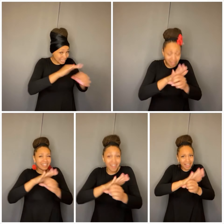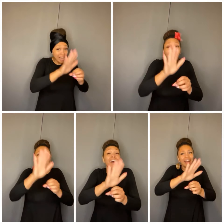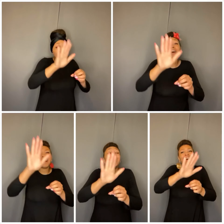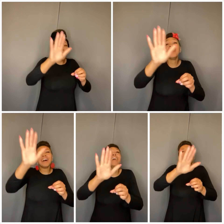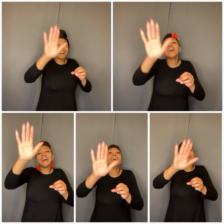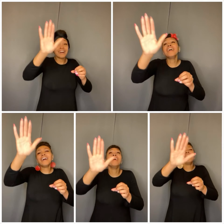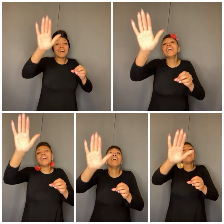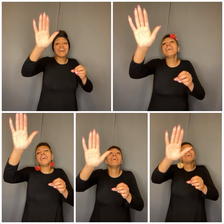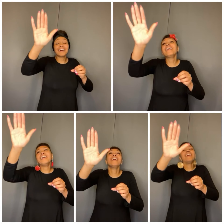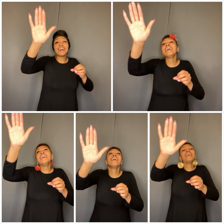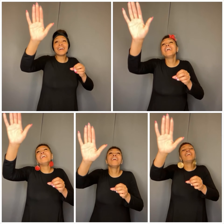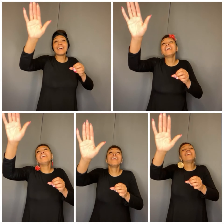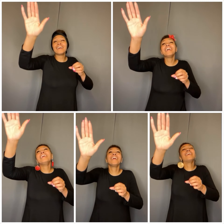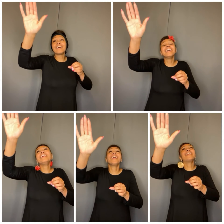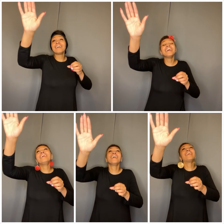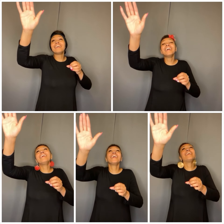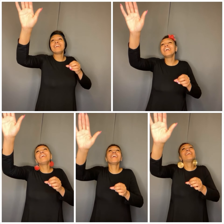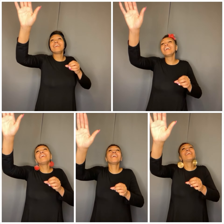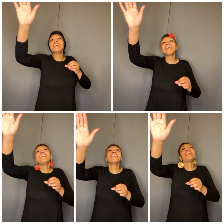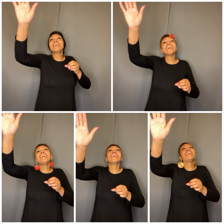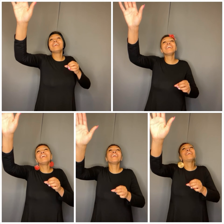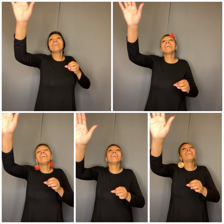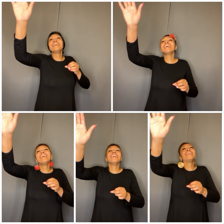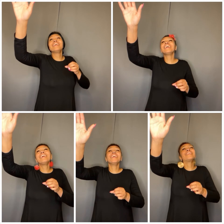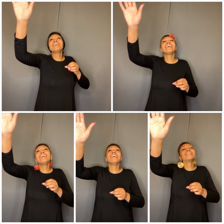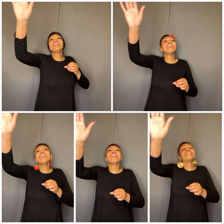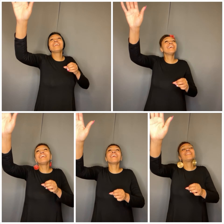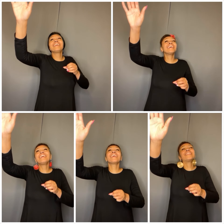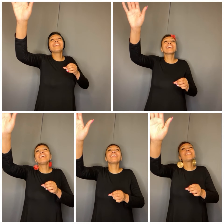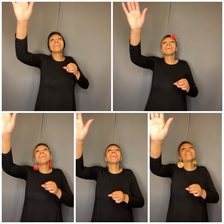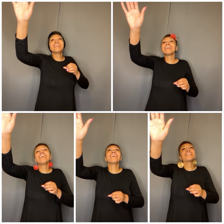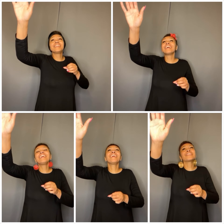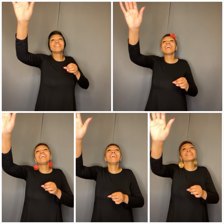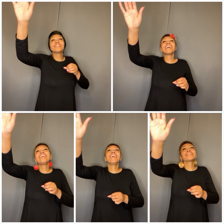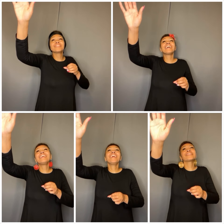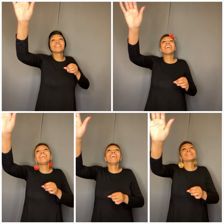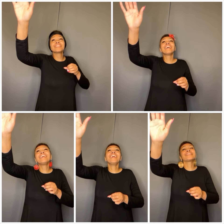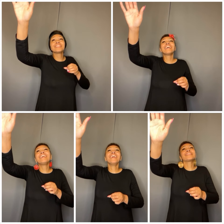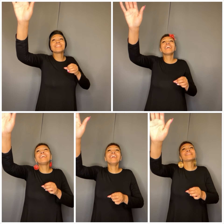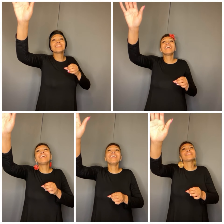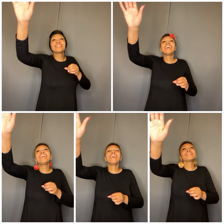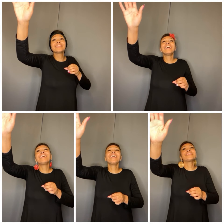What He has declared over us It's true That is enough